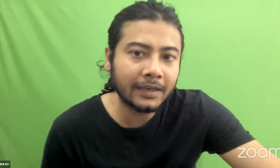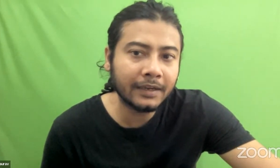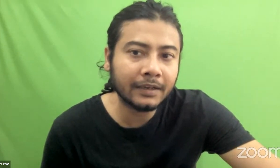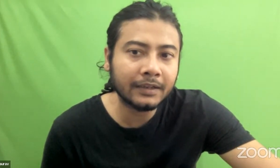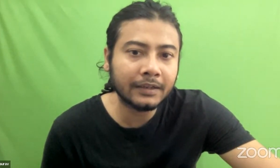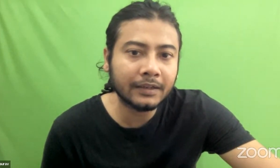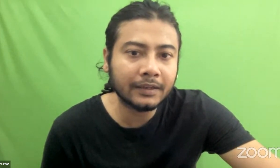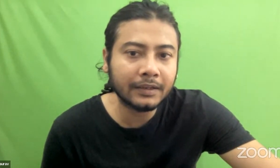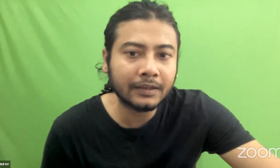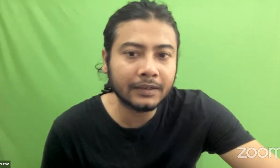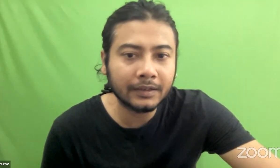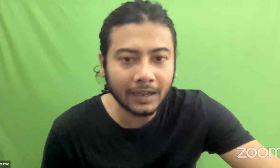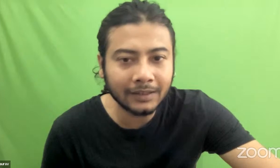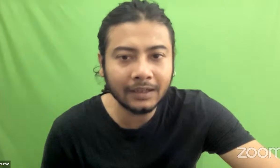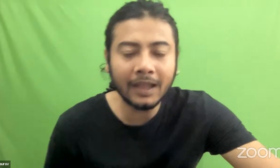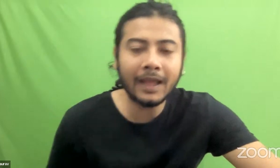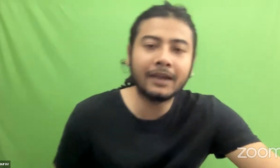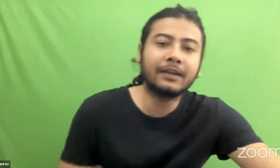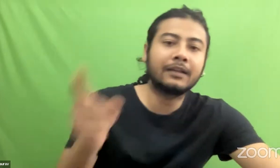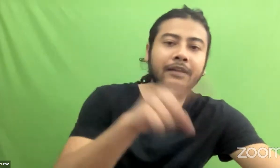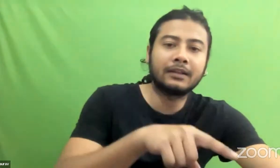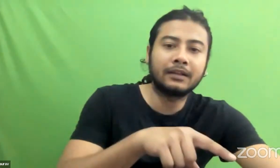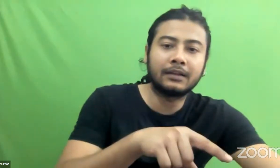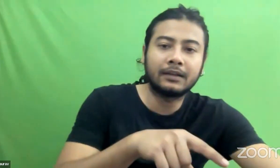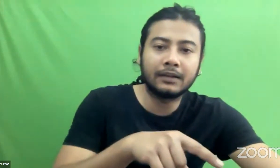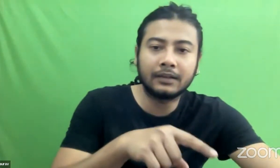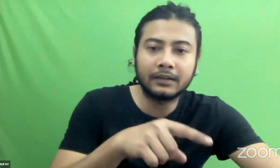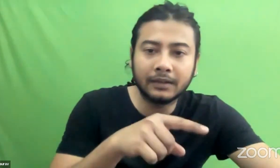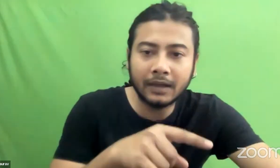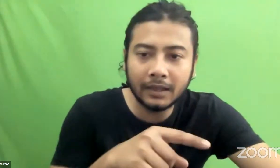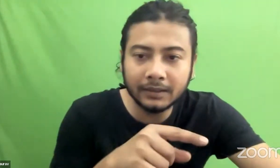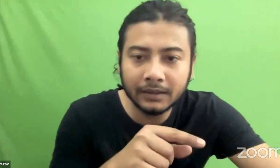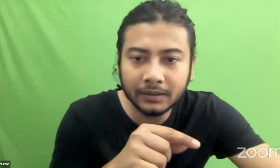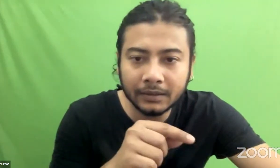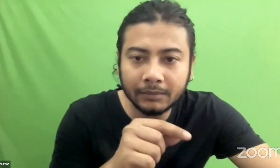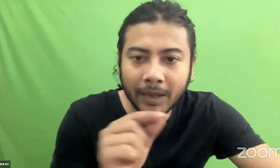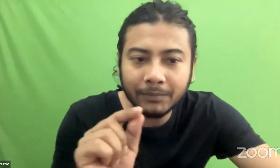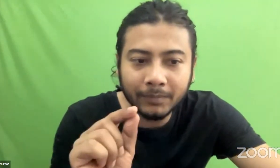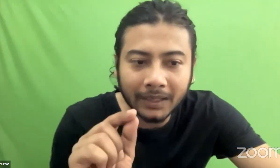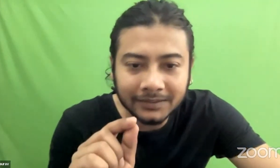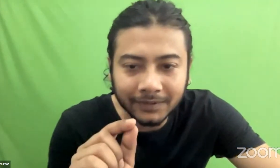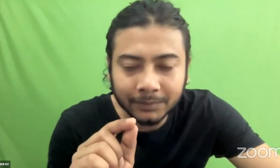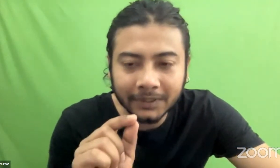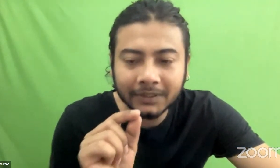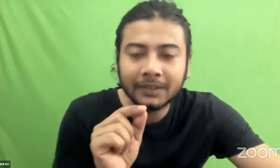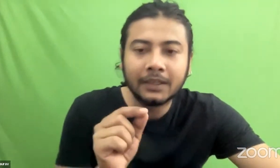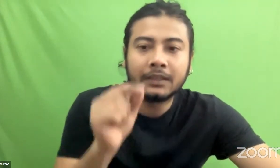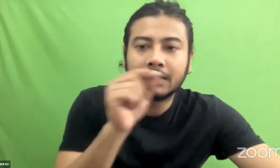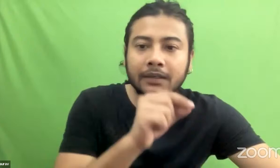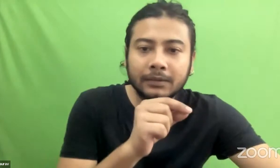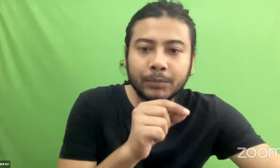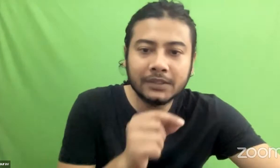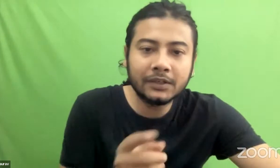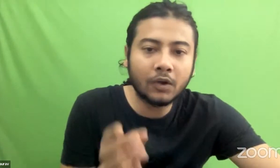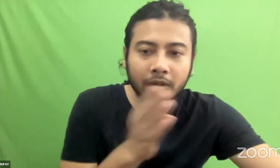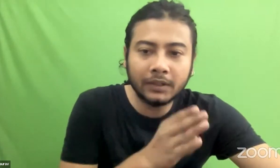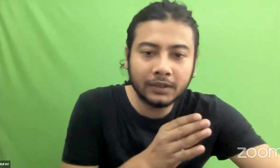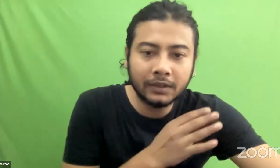and correct. Radha? He's supposed to be, he's Mataji, 1 minute. The person on the